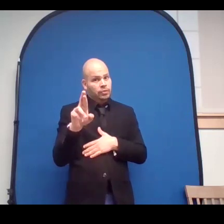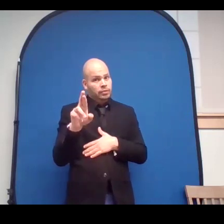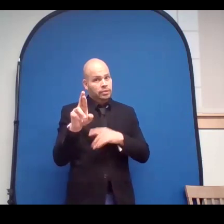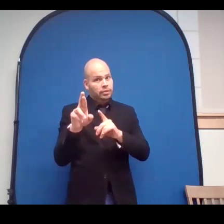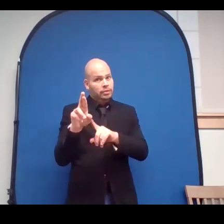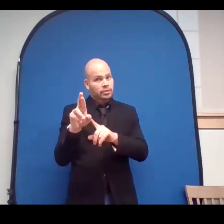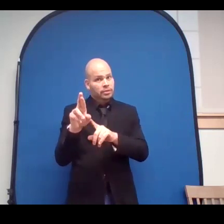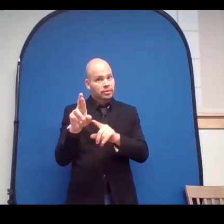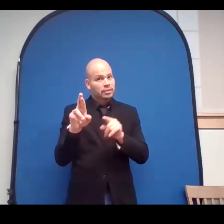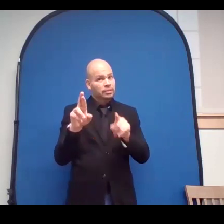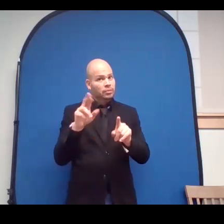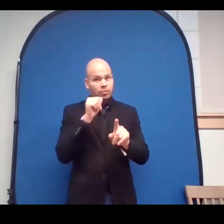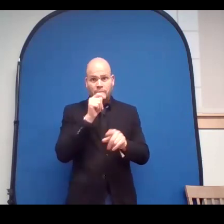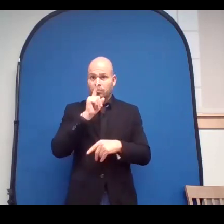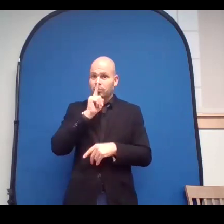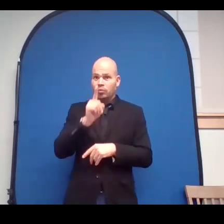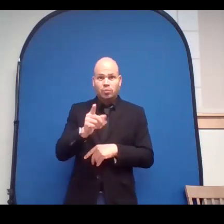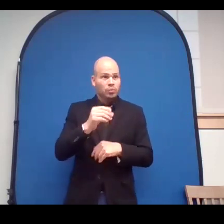it blew this thing way up?